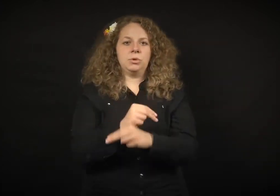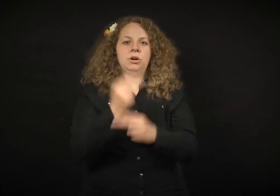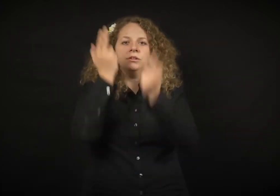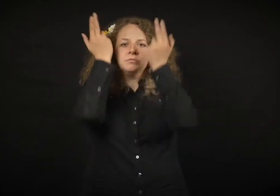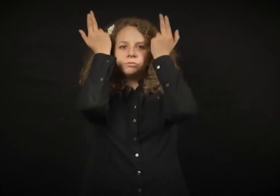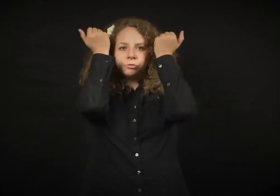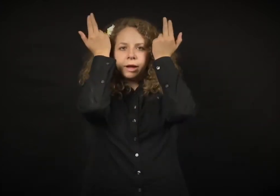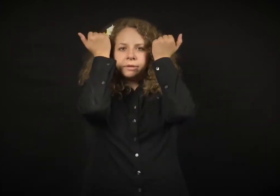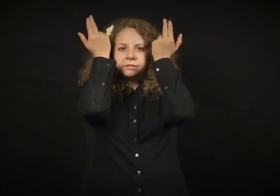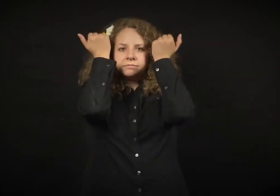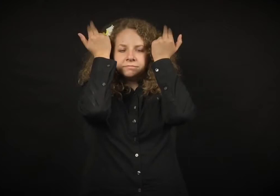or rabbit.